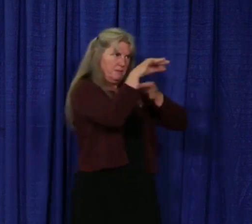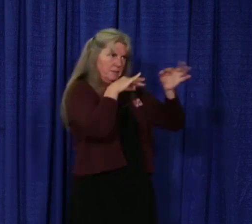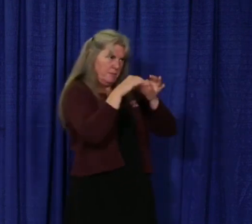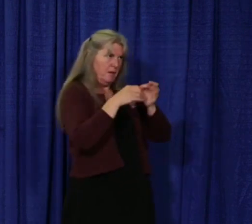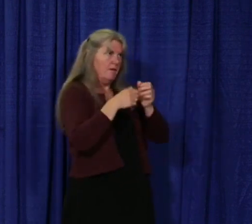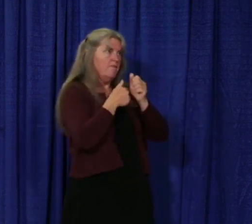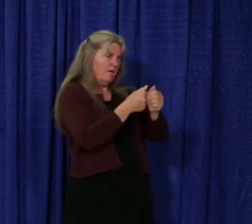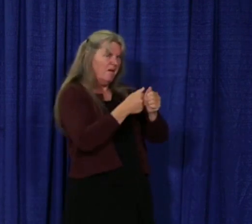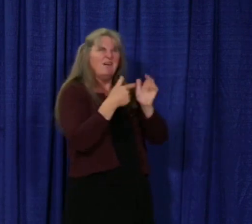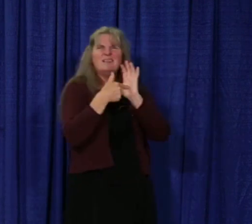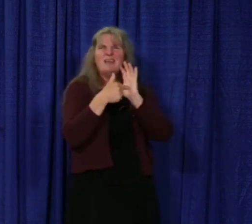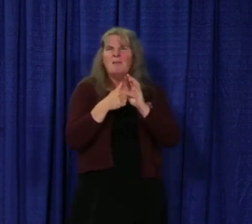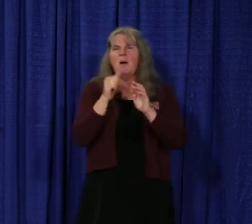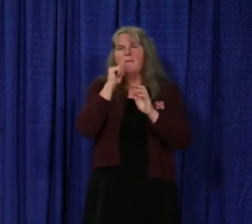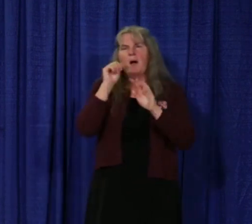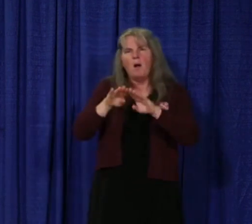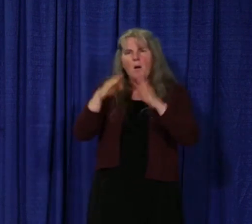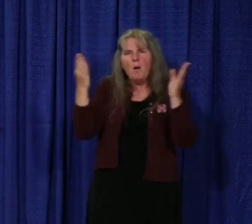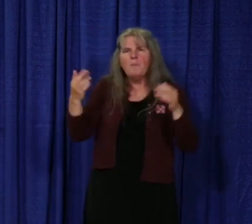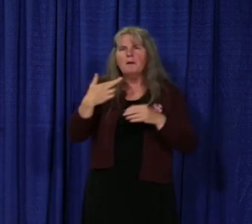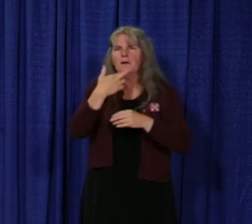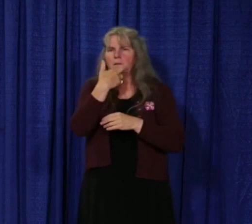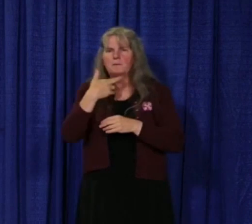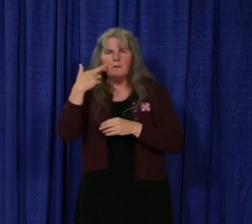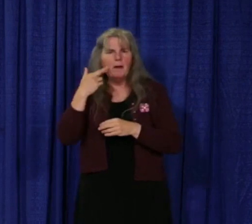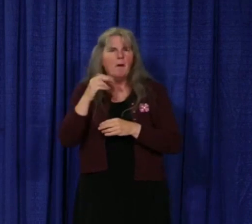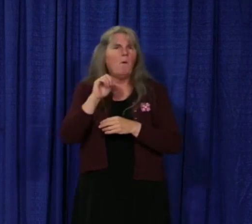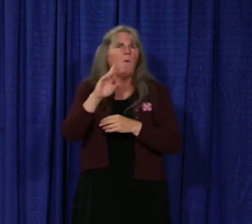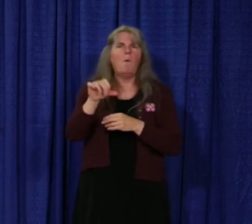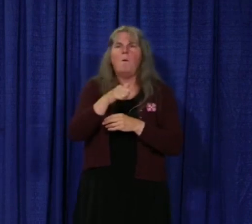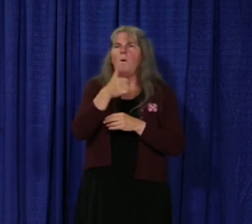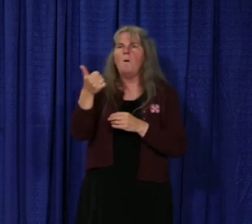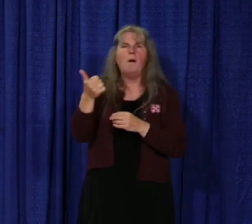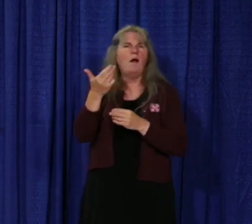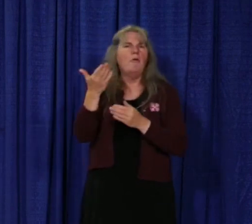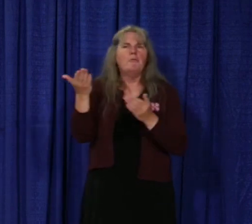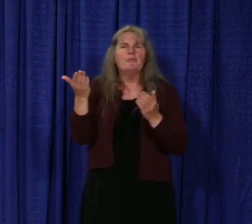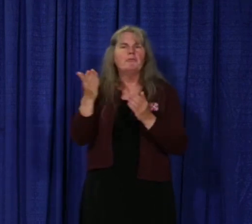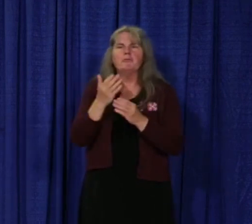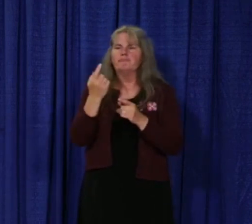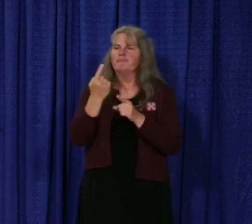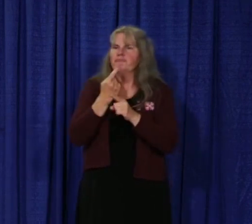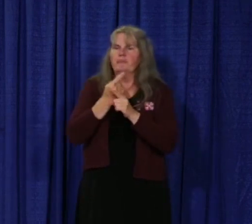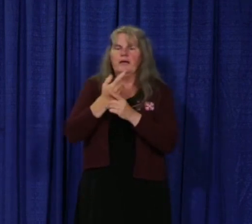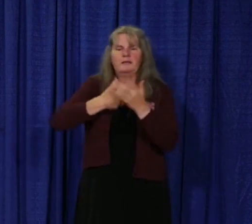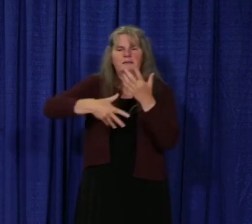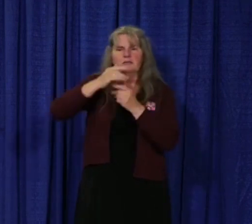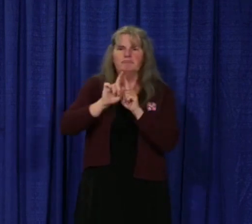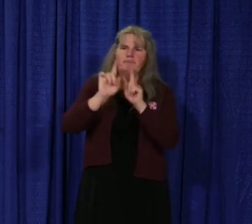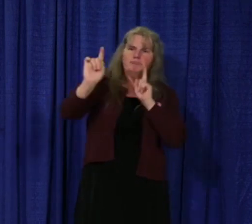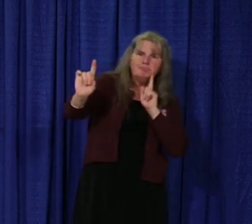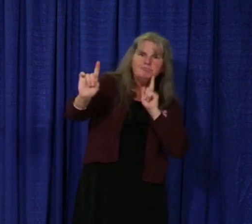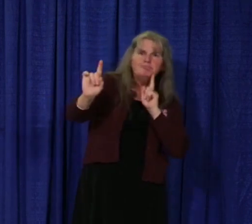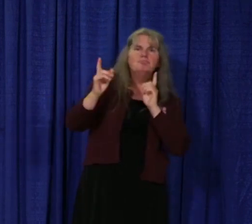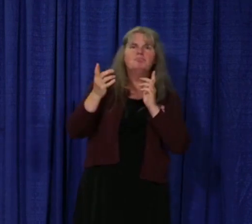up of bars and restaurants or what we do to make sure that we have the social distancing, the